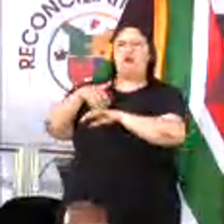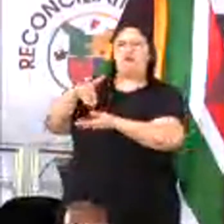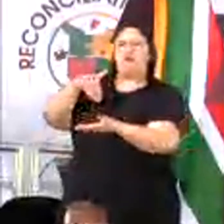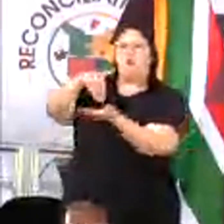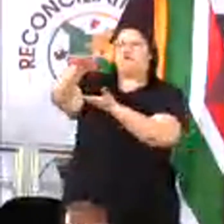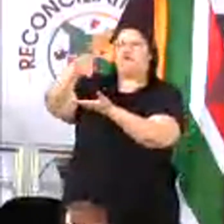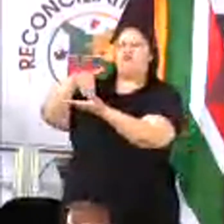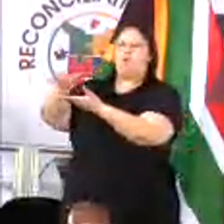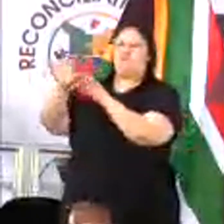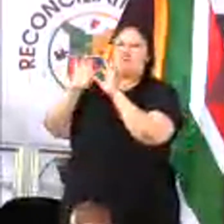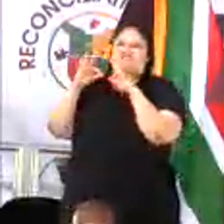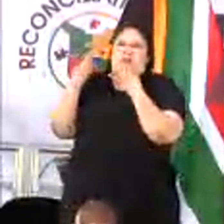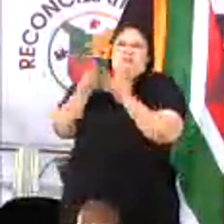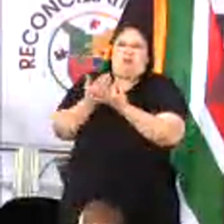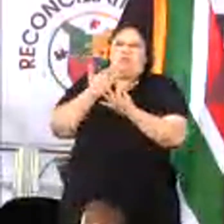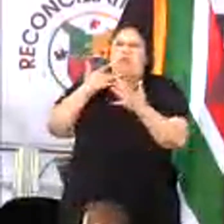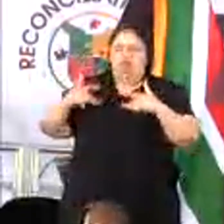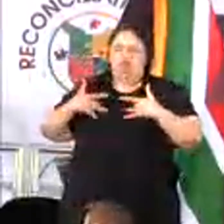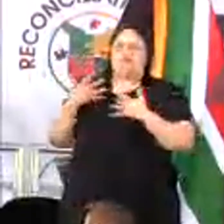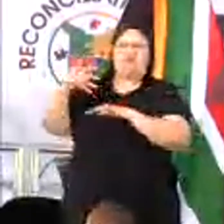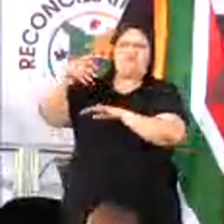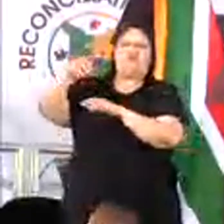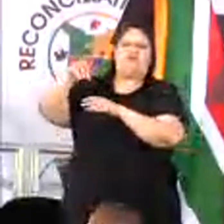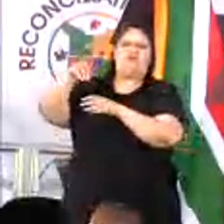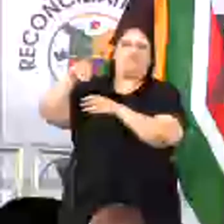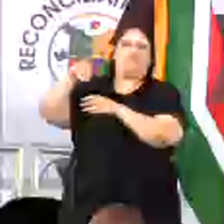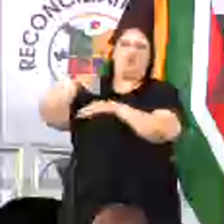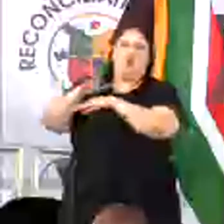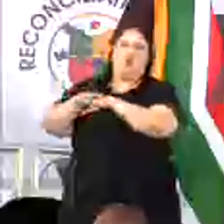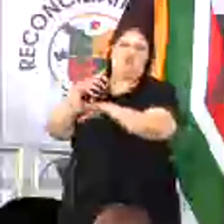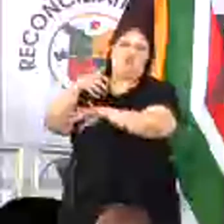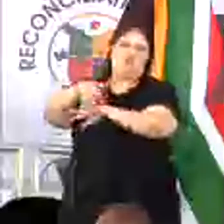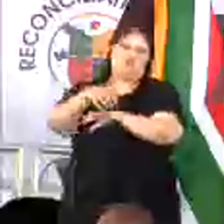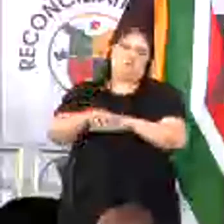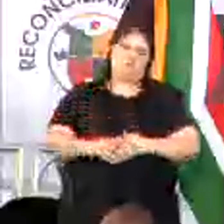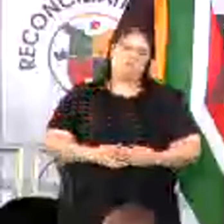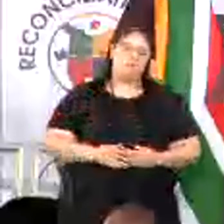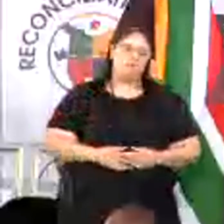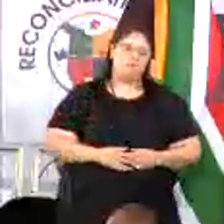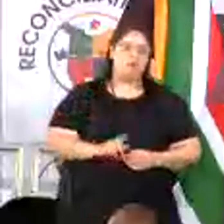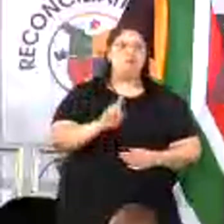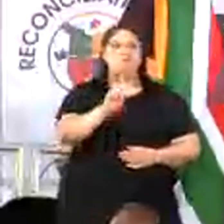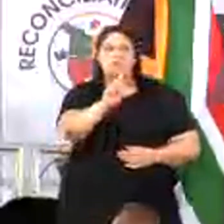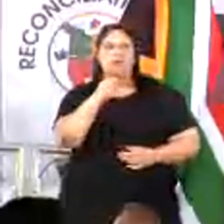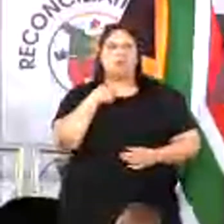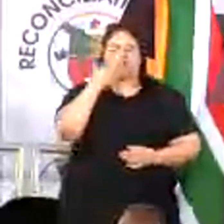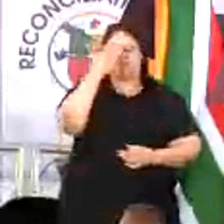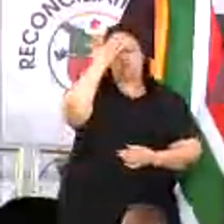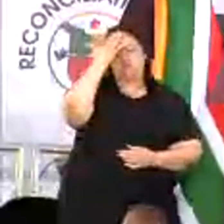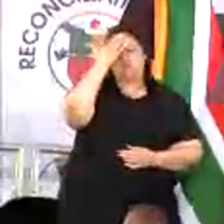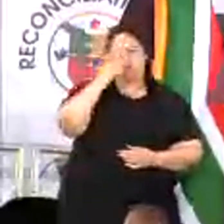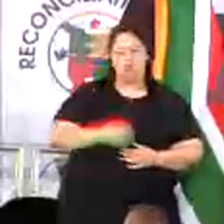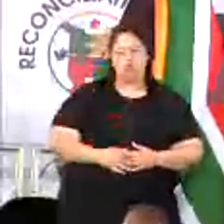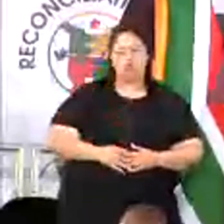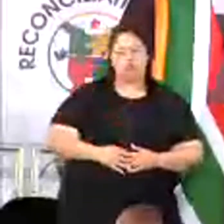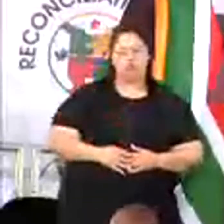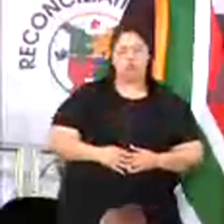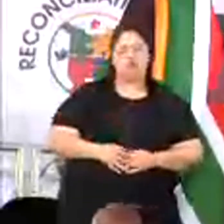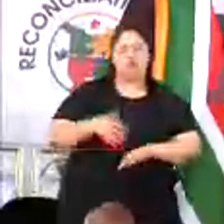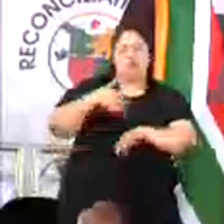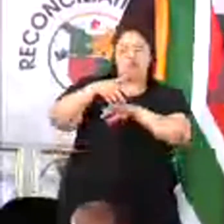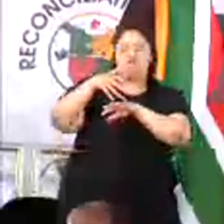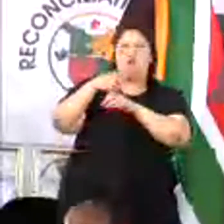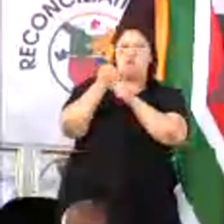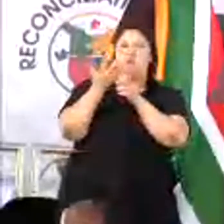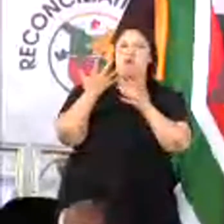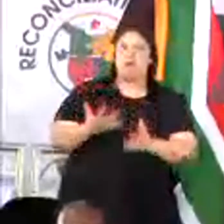of families that are living on farms. But we also know that farm